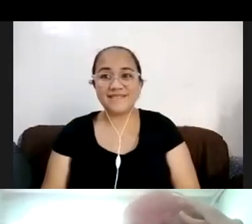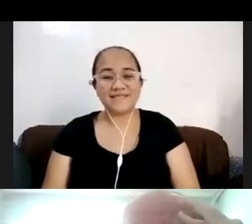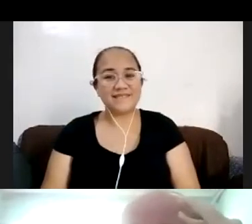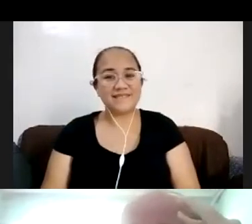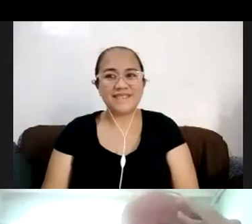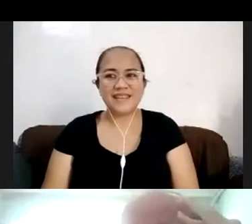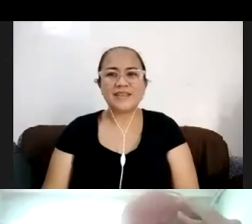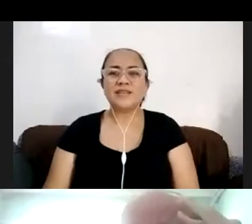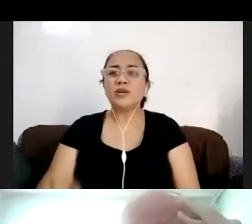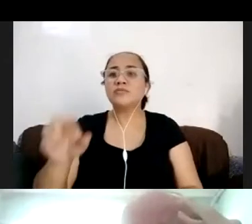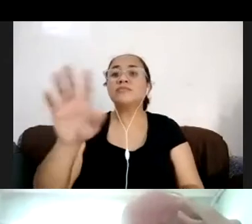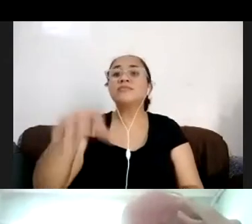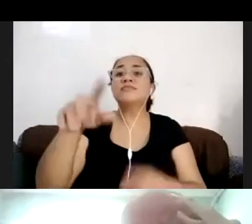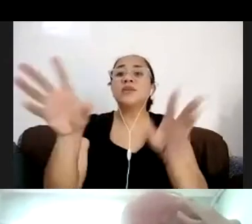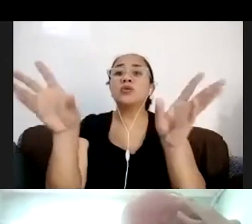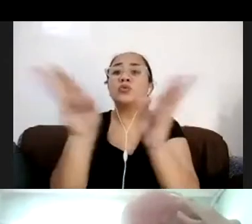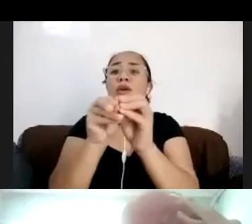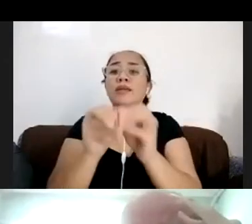together?